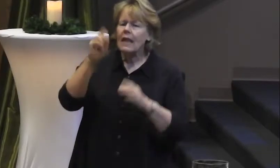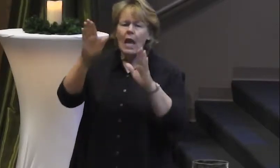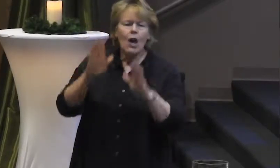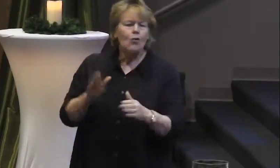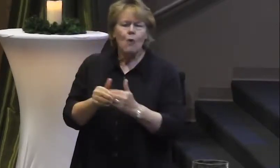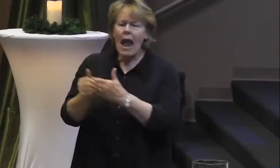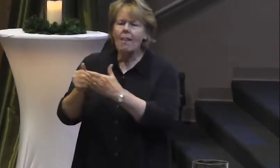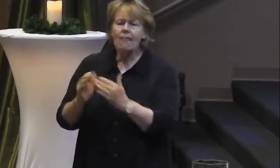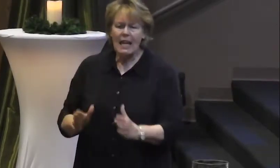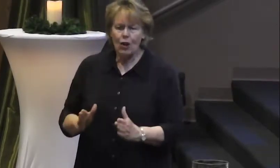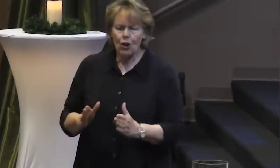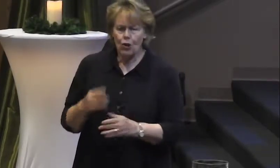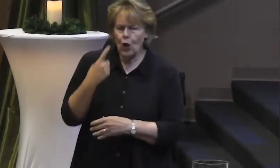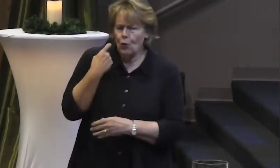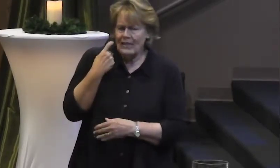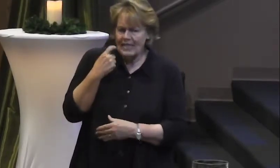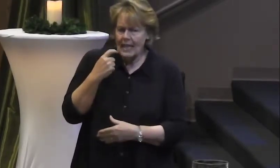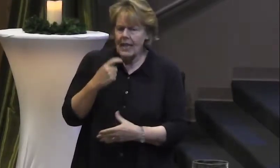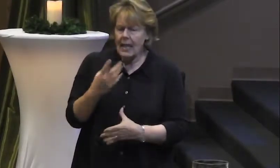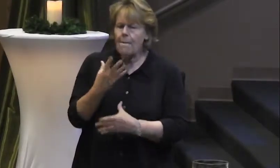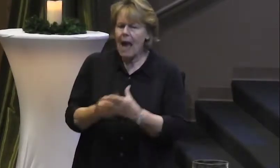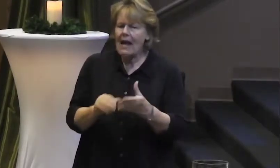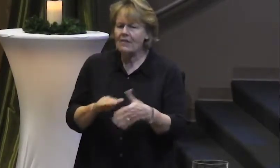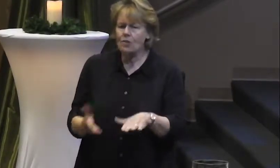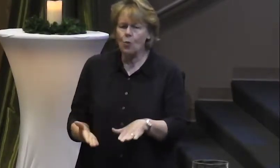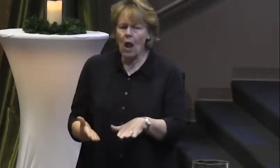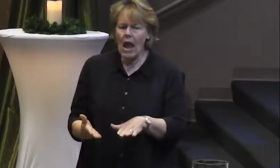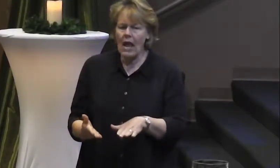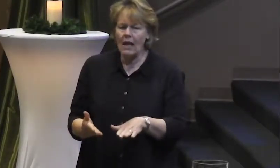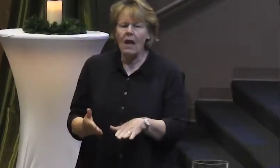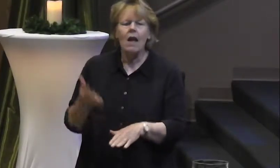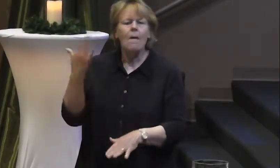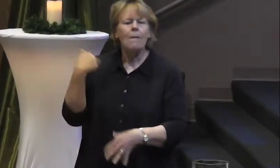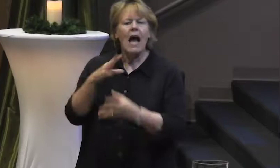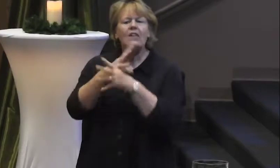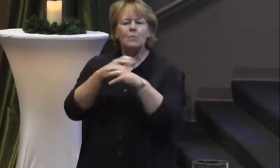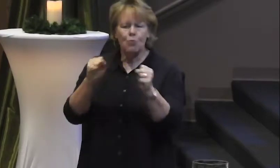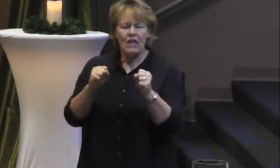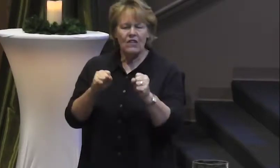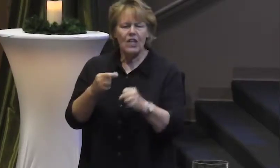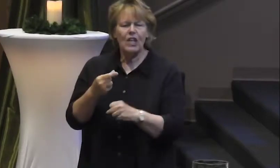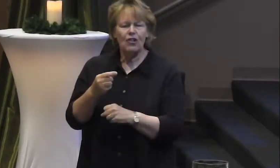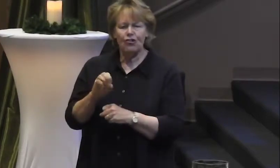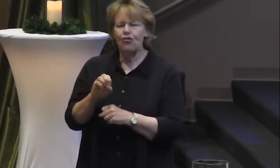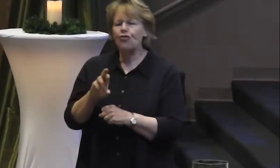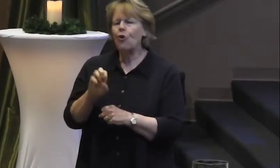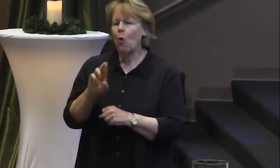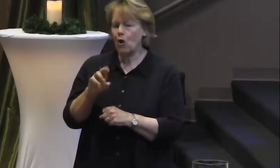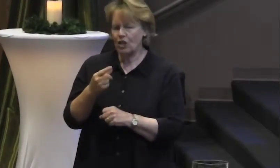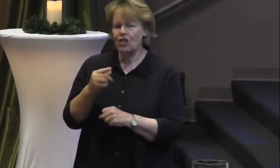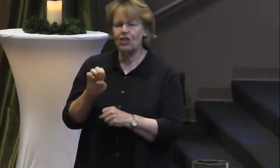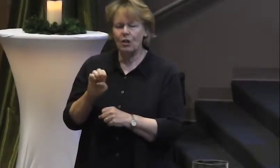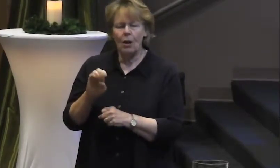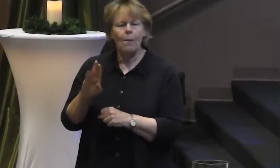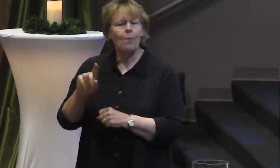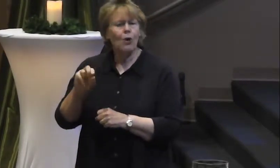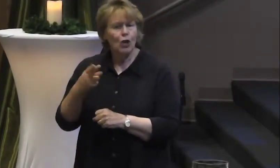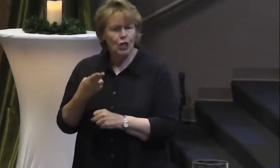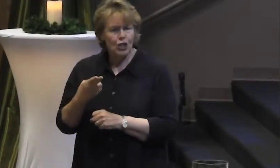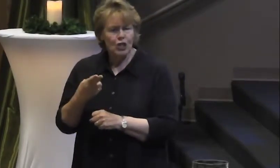George H.W. Bush. And he lived a long life of serving our nation. And